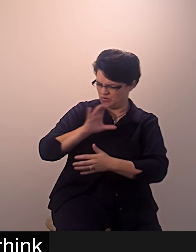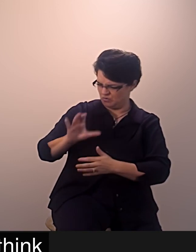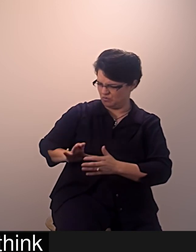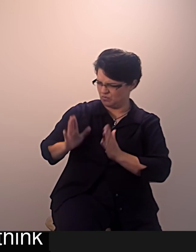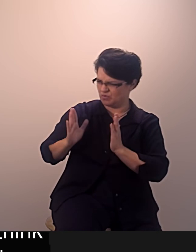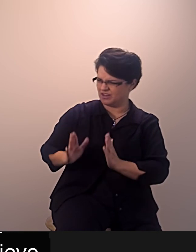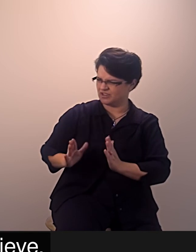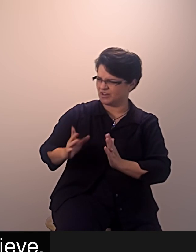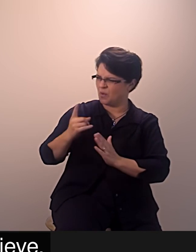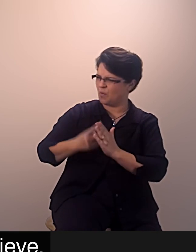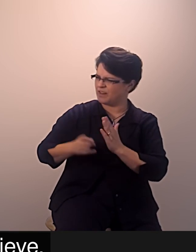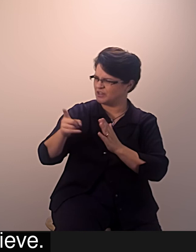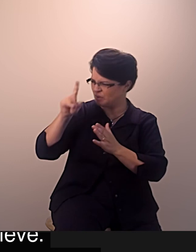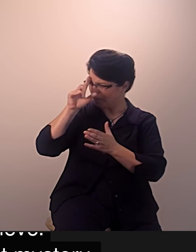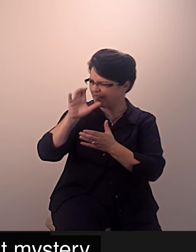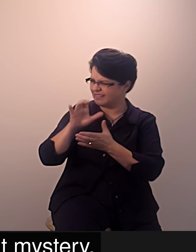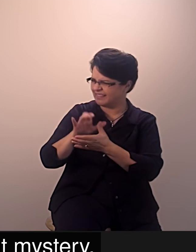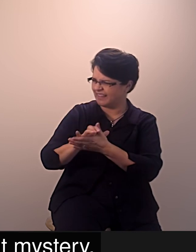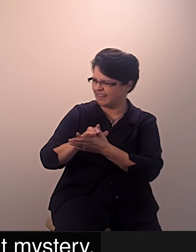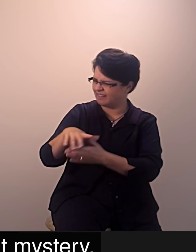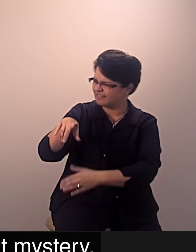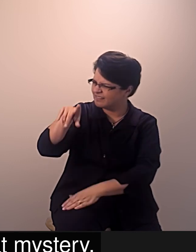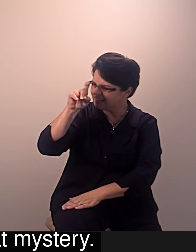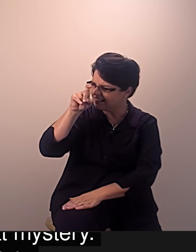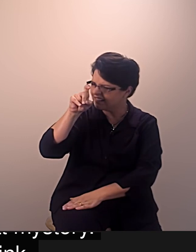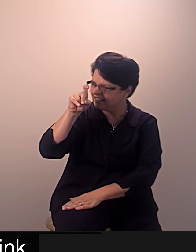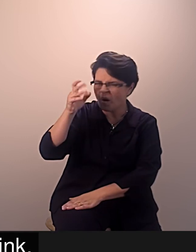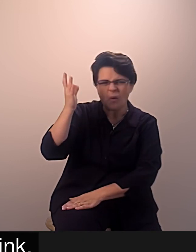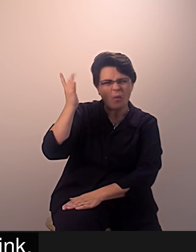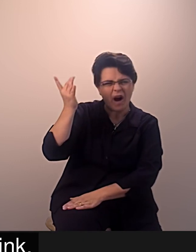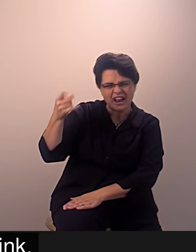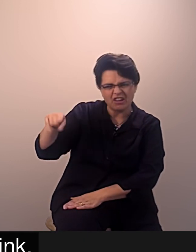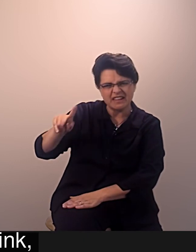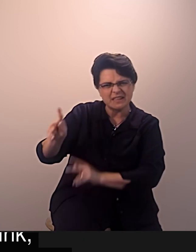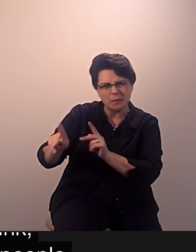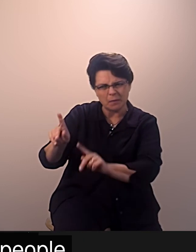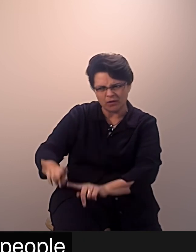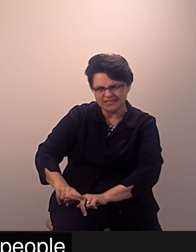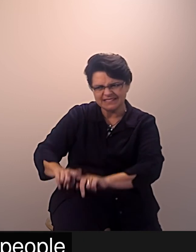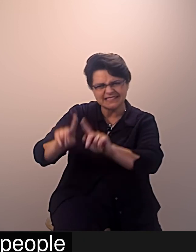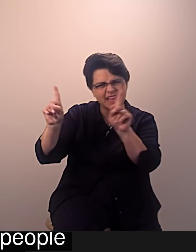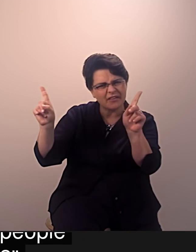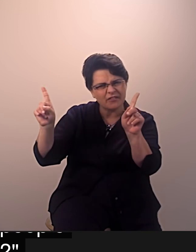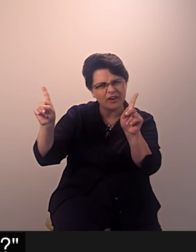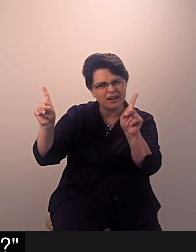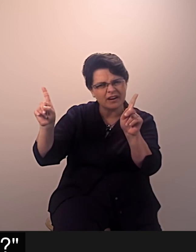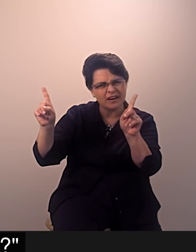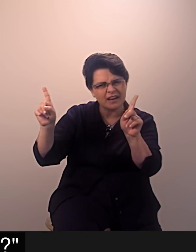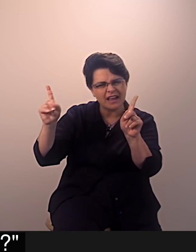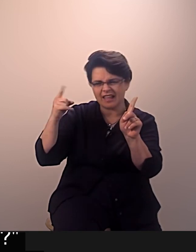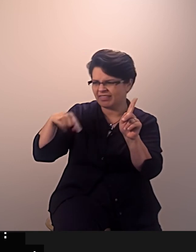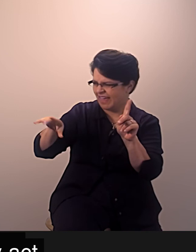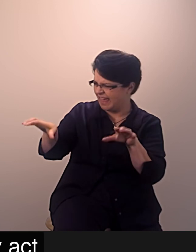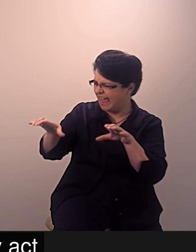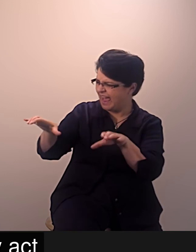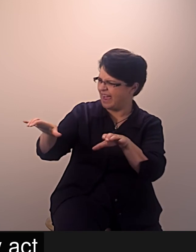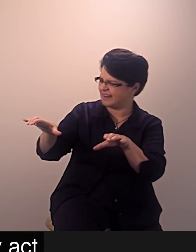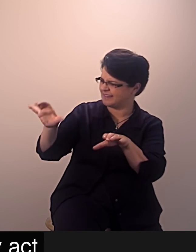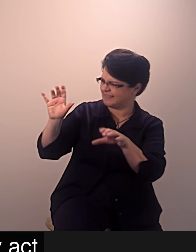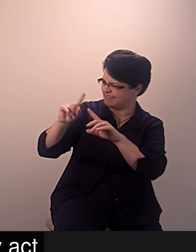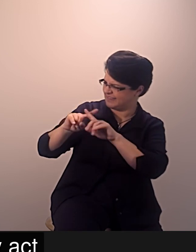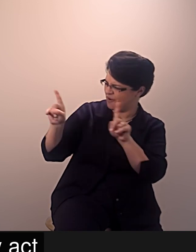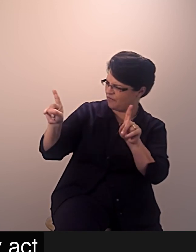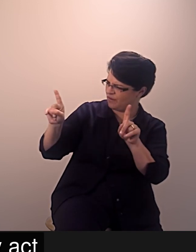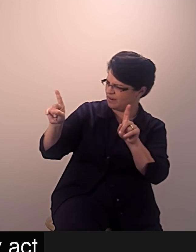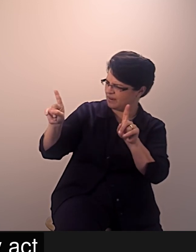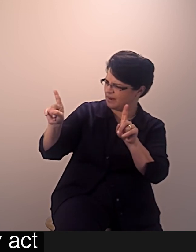mystery. They may think, why are these people so different? Why do they act like they do? What are